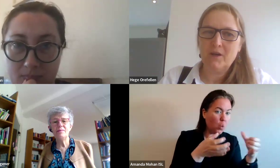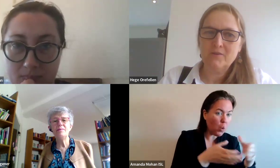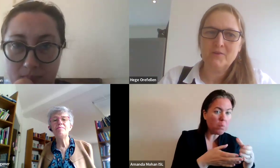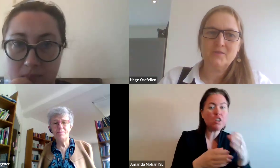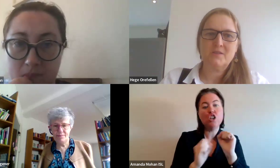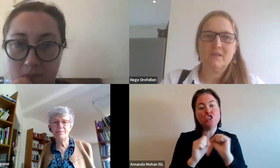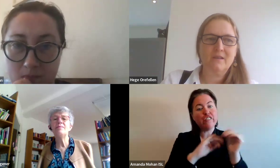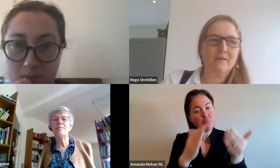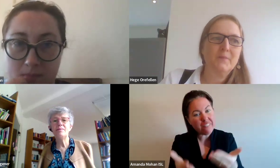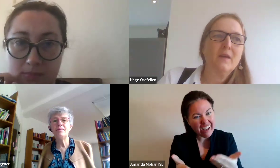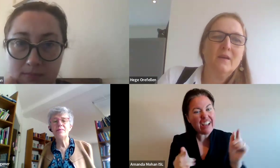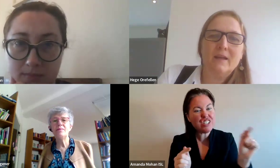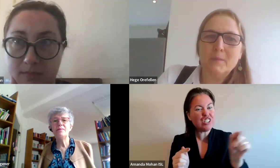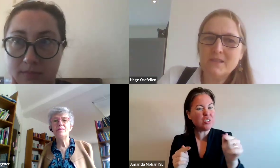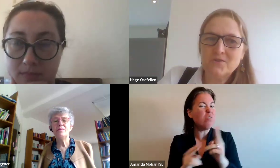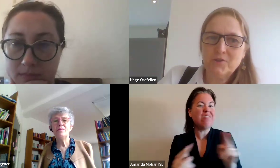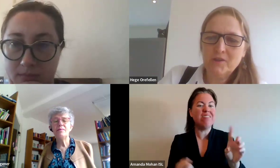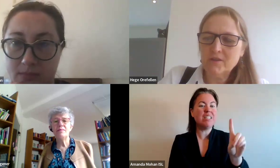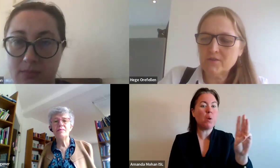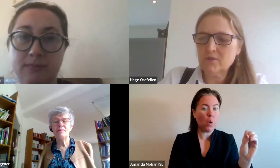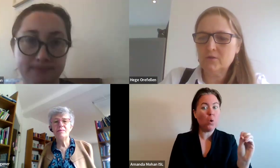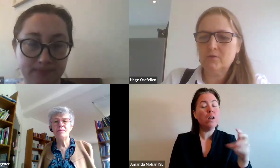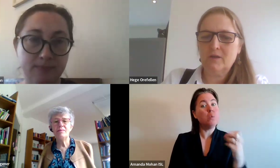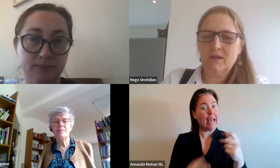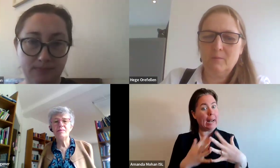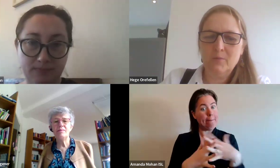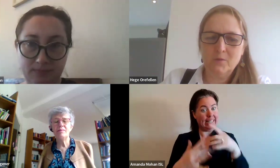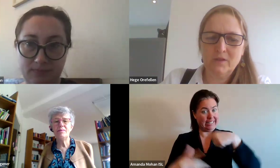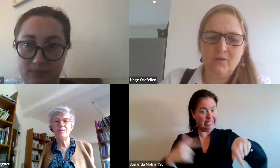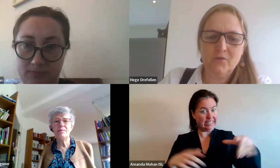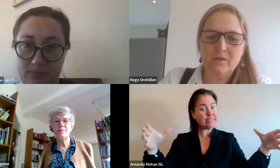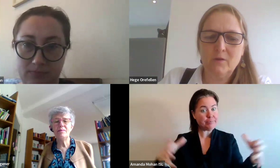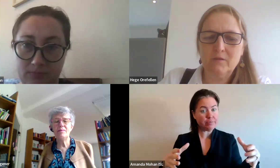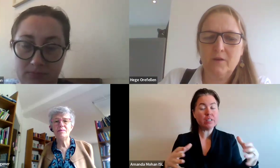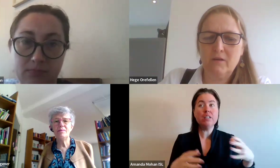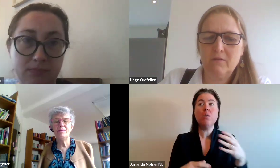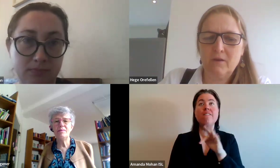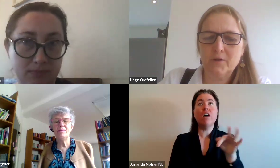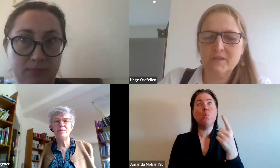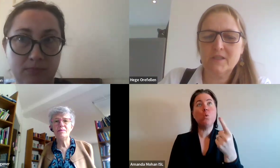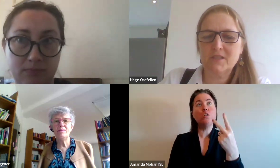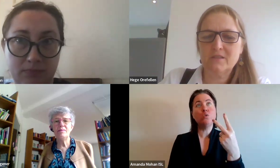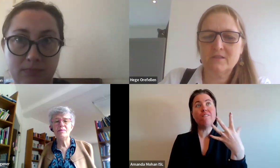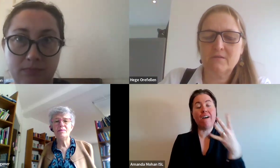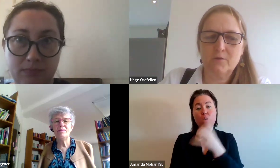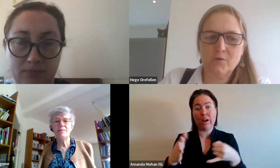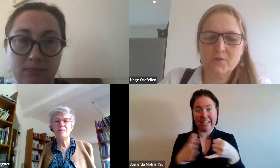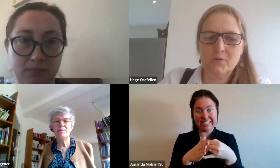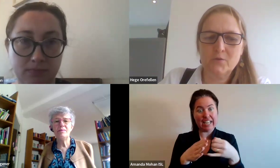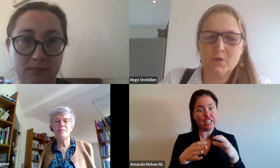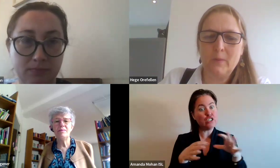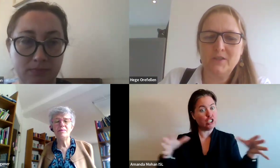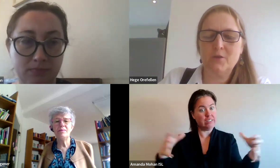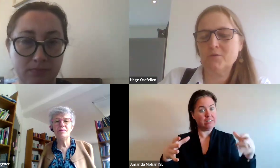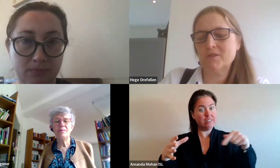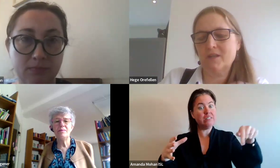service providers and a mixture. So between the 125 organizations, there were